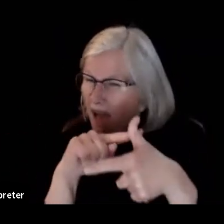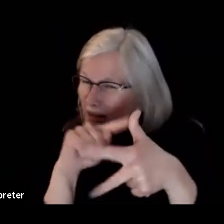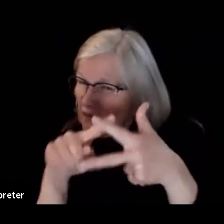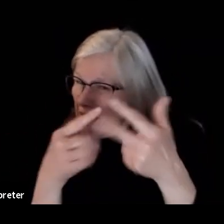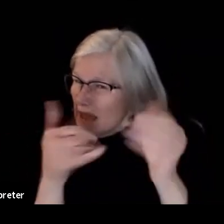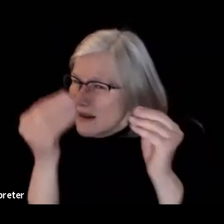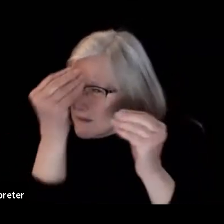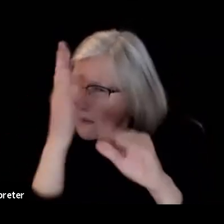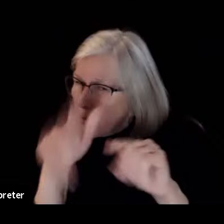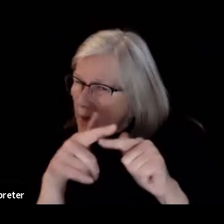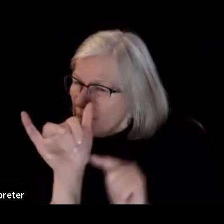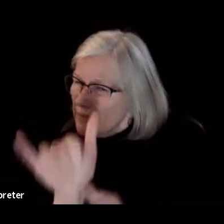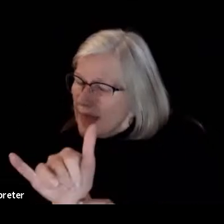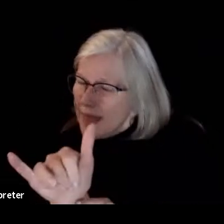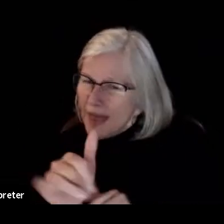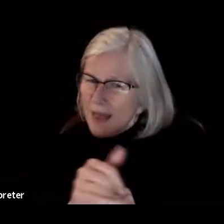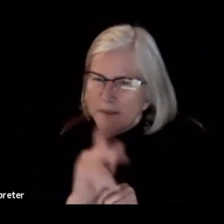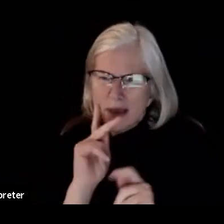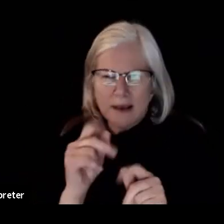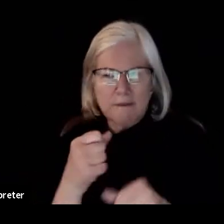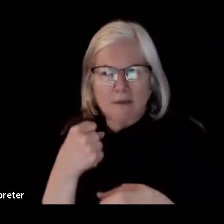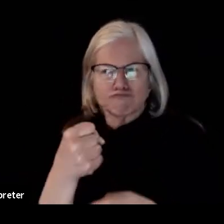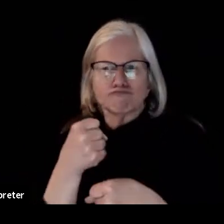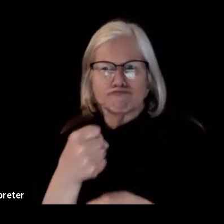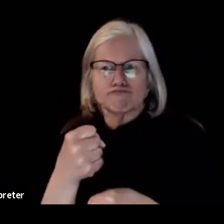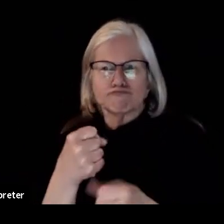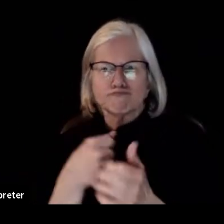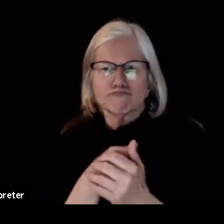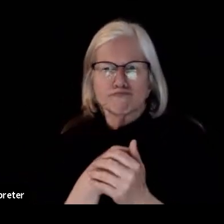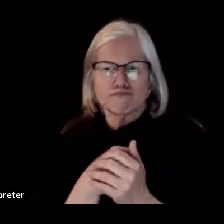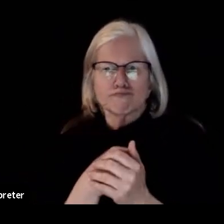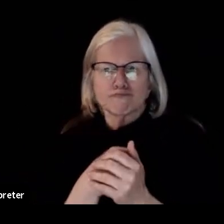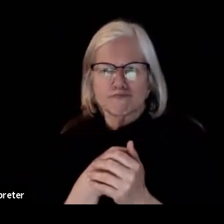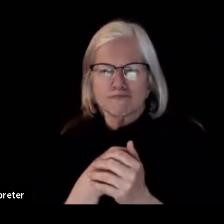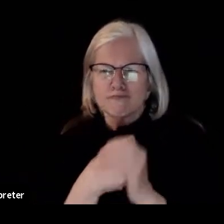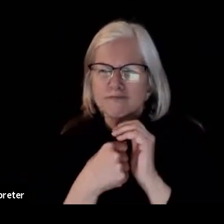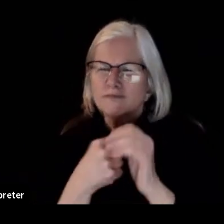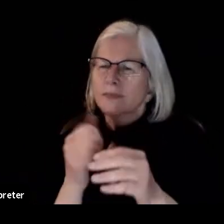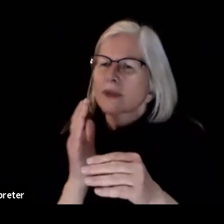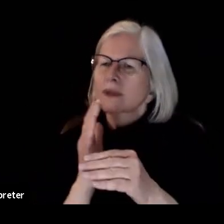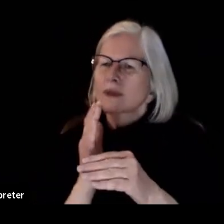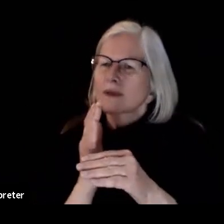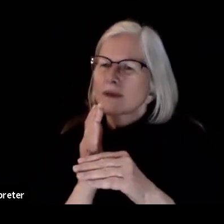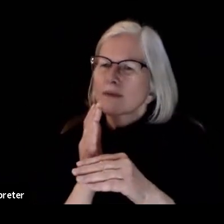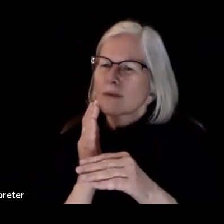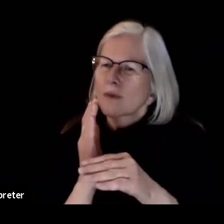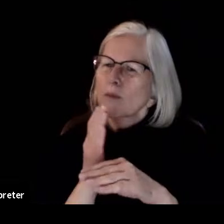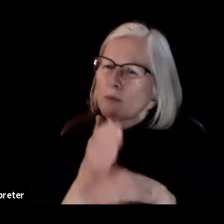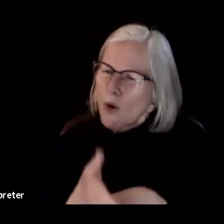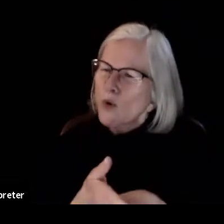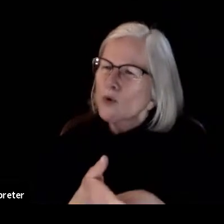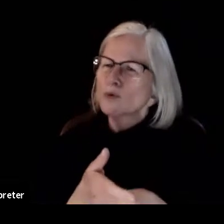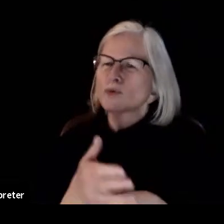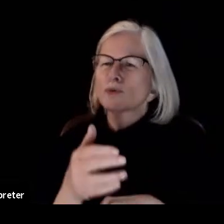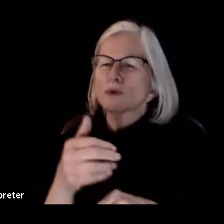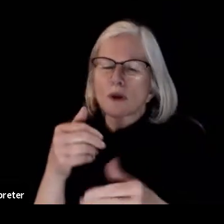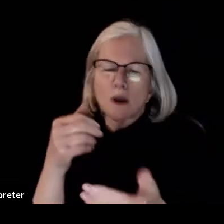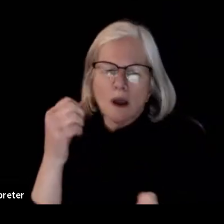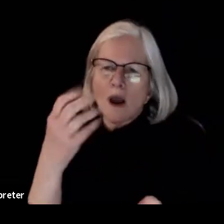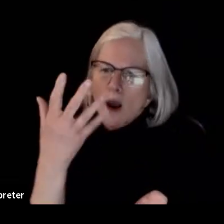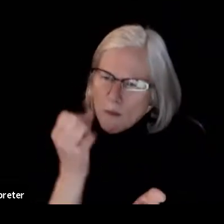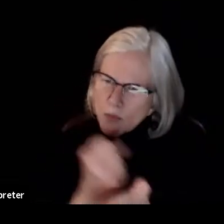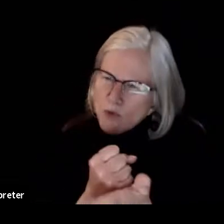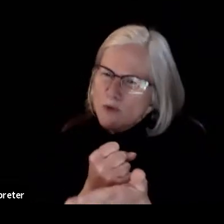Yes, well, certainly, as I said, with the post-approval evaluation, any death in